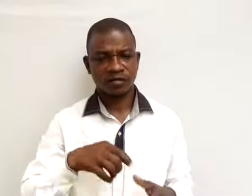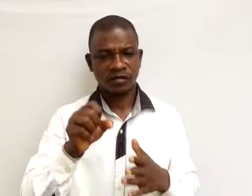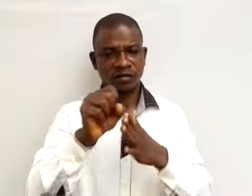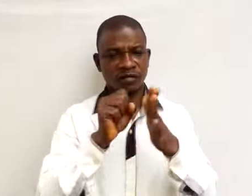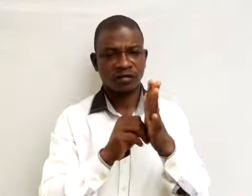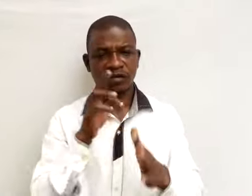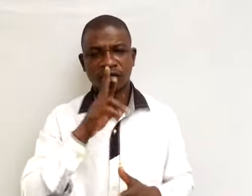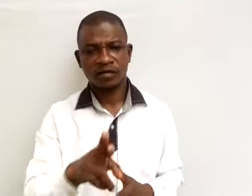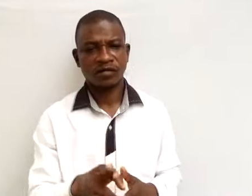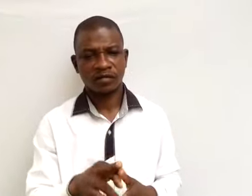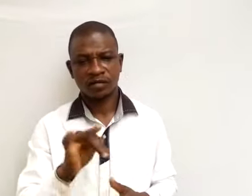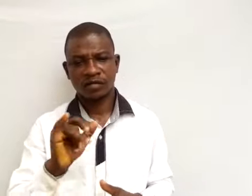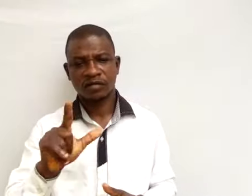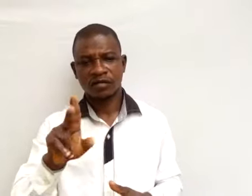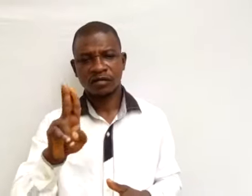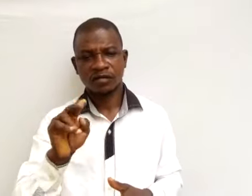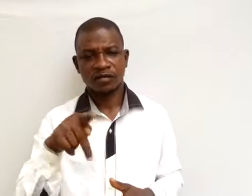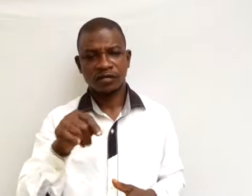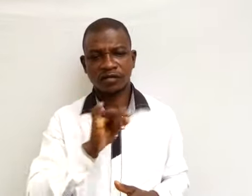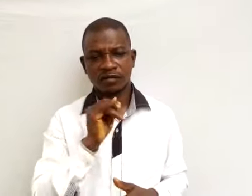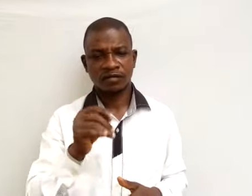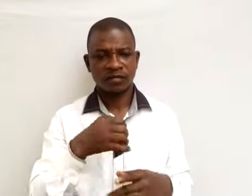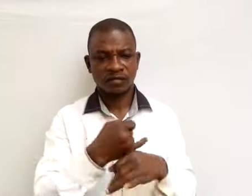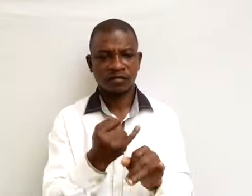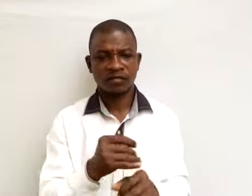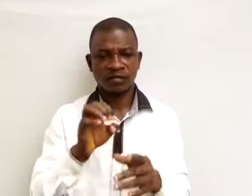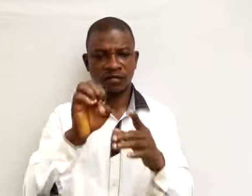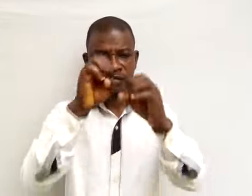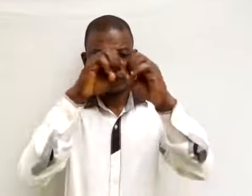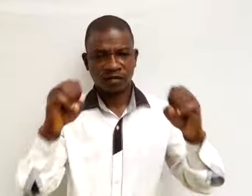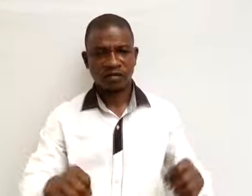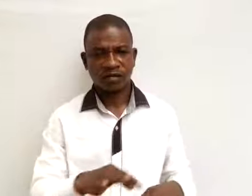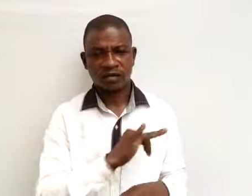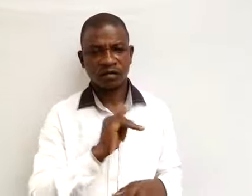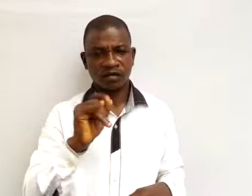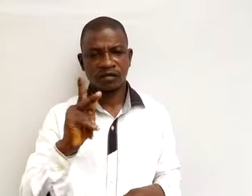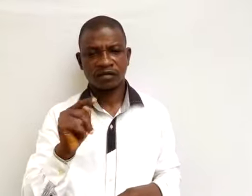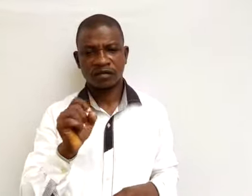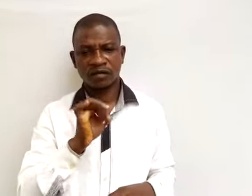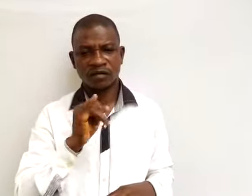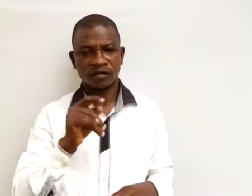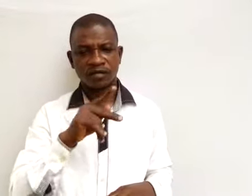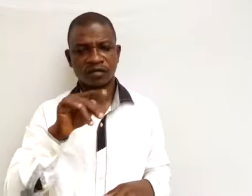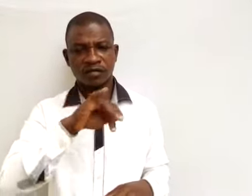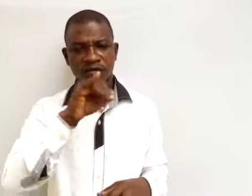are Ilupeju Industrial Estate and Ikeja Industrial